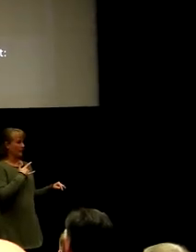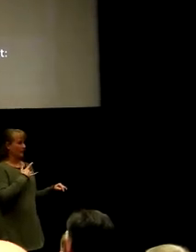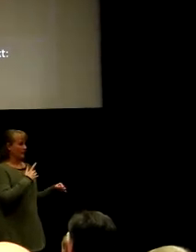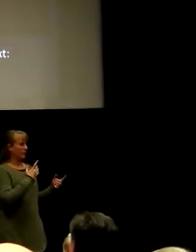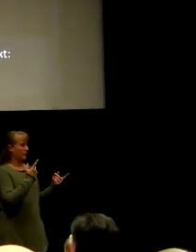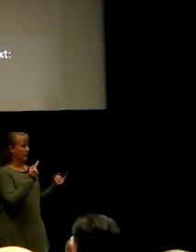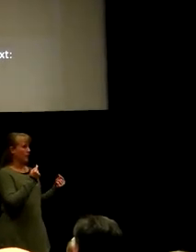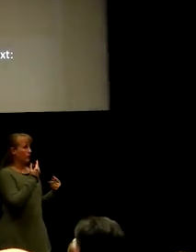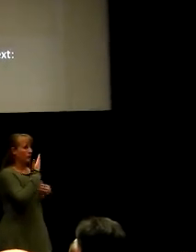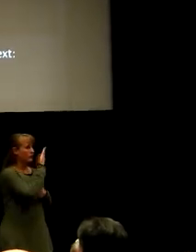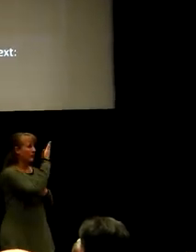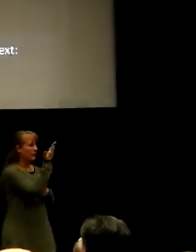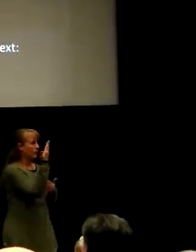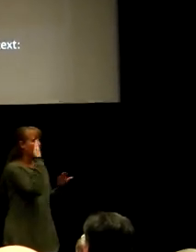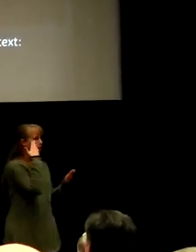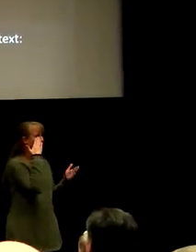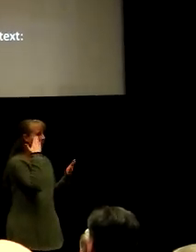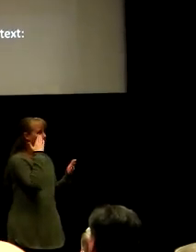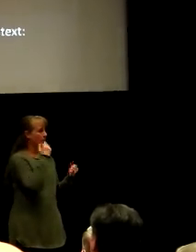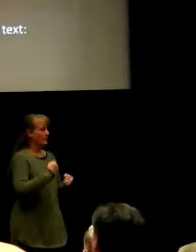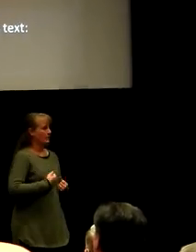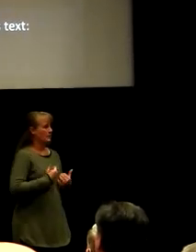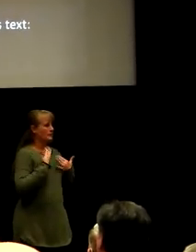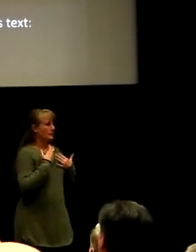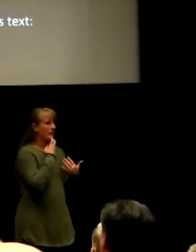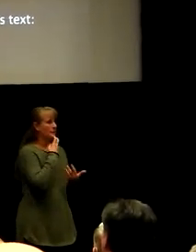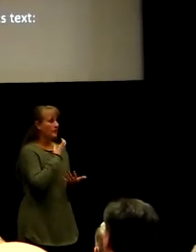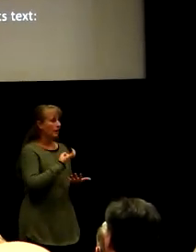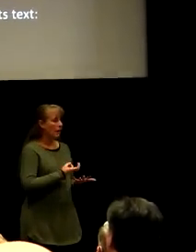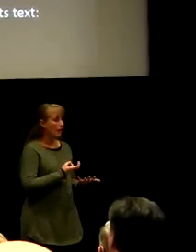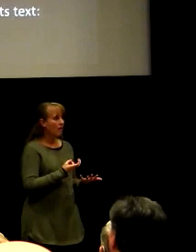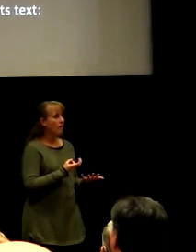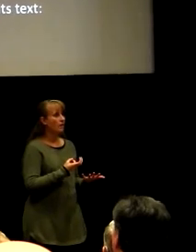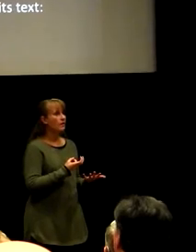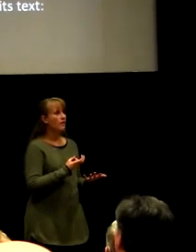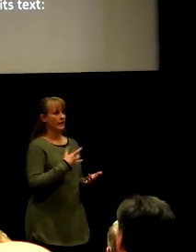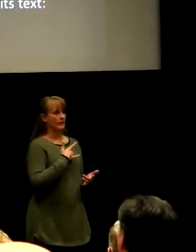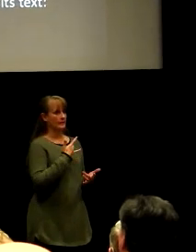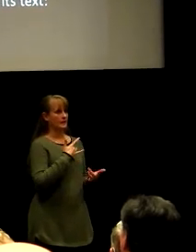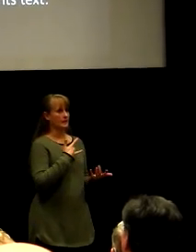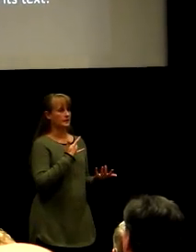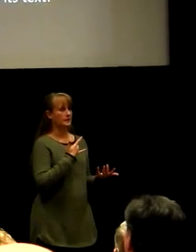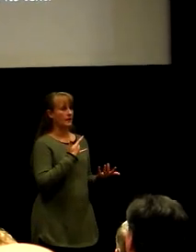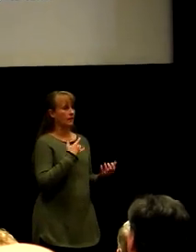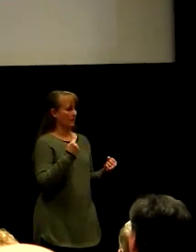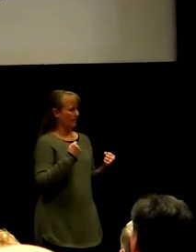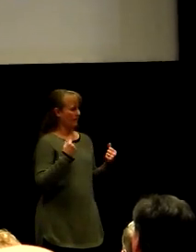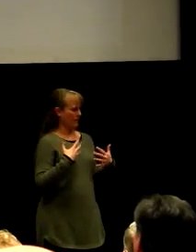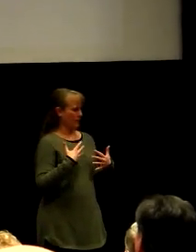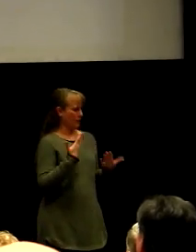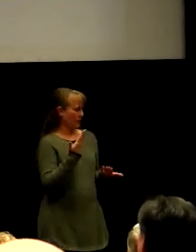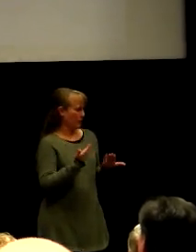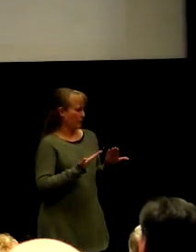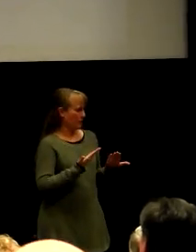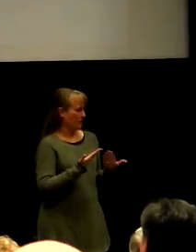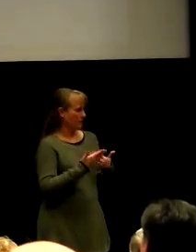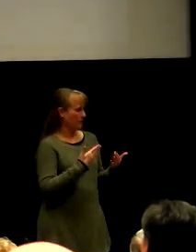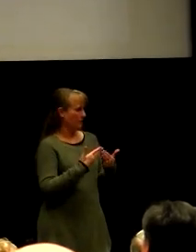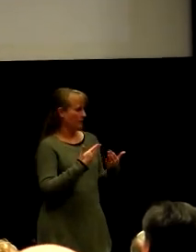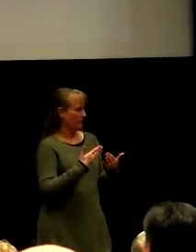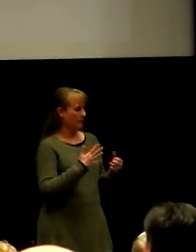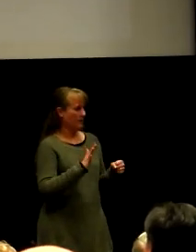sublime, something that inspires a sense of awe, a sense of fear, and perhaps even